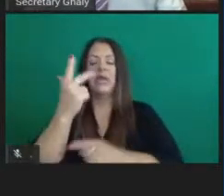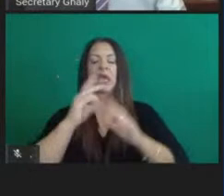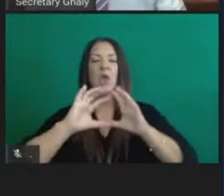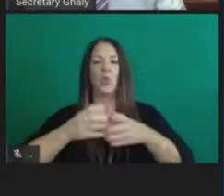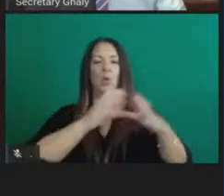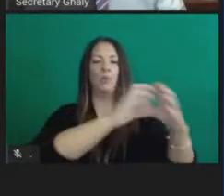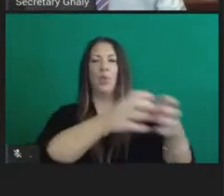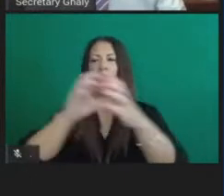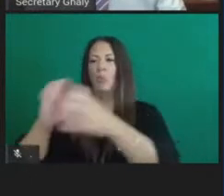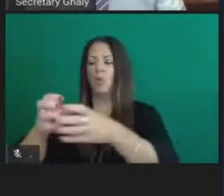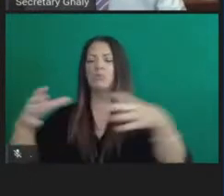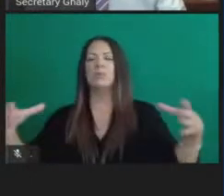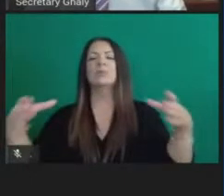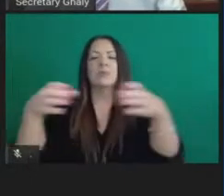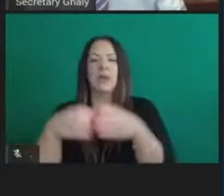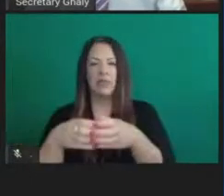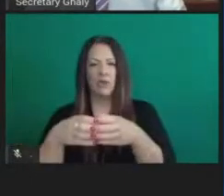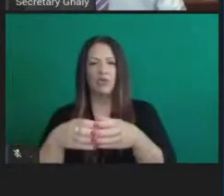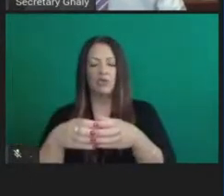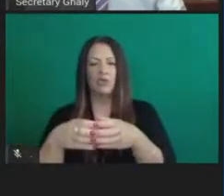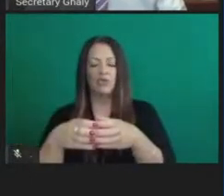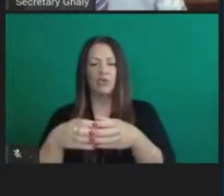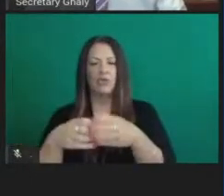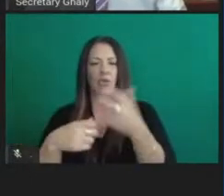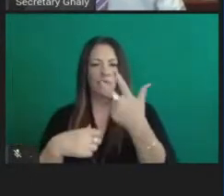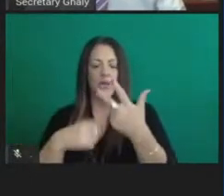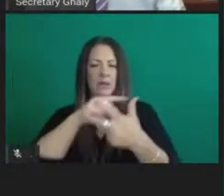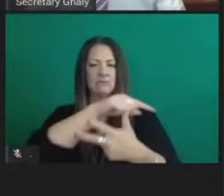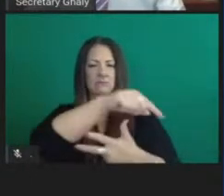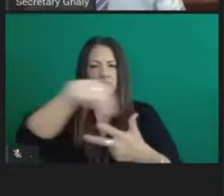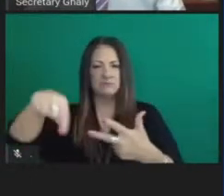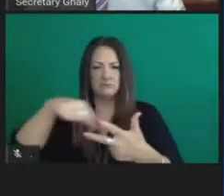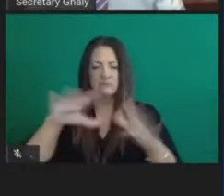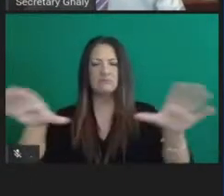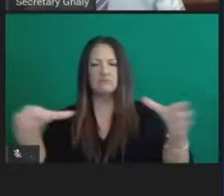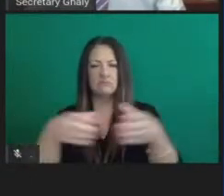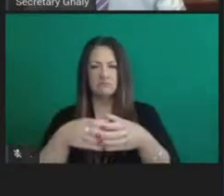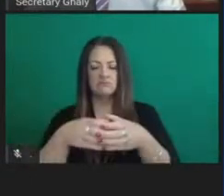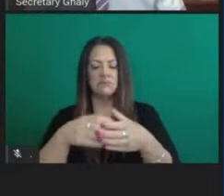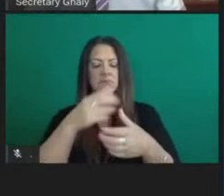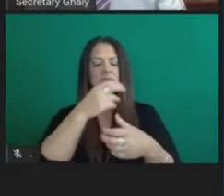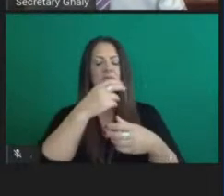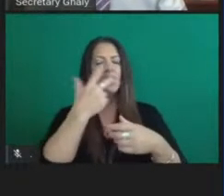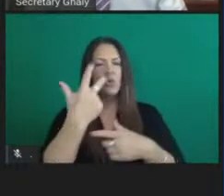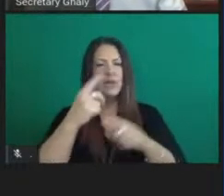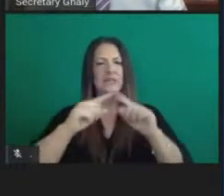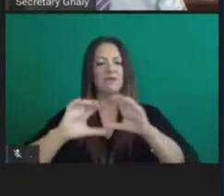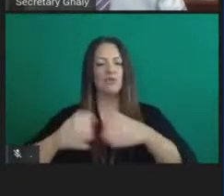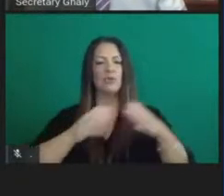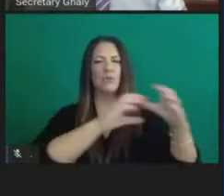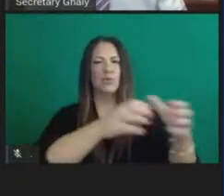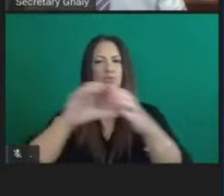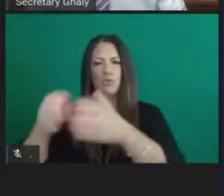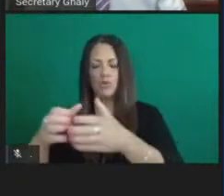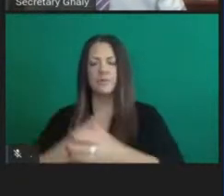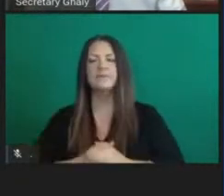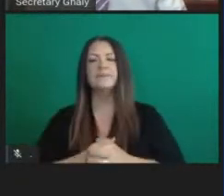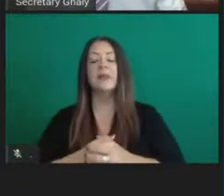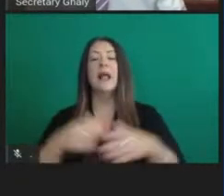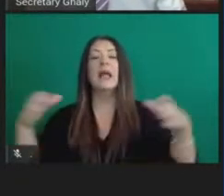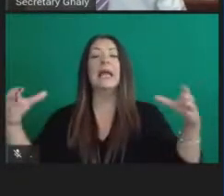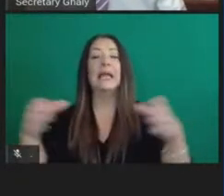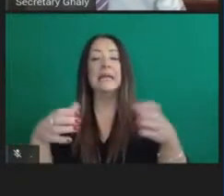reduce the amount of mixing that might be new. We're asking you to keep those events and activities to less than 2